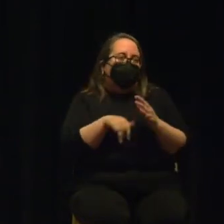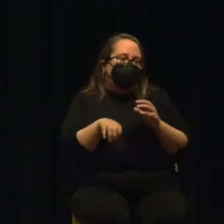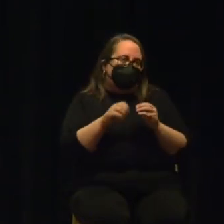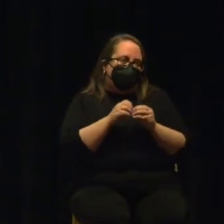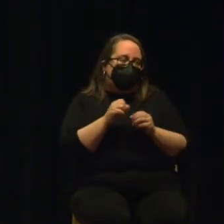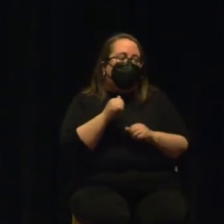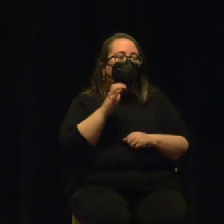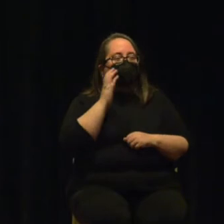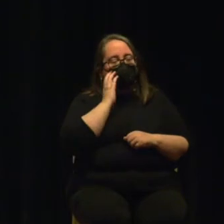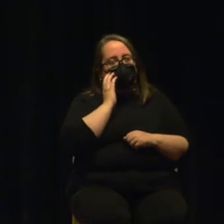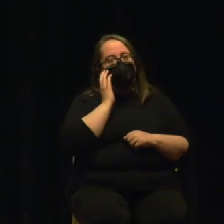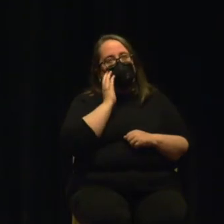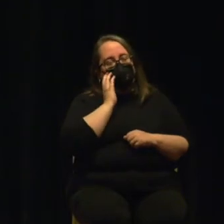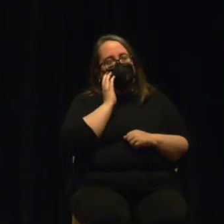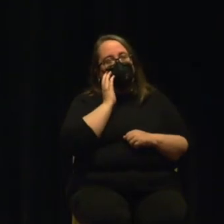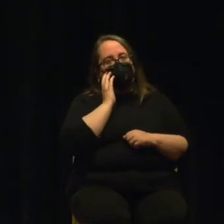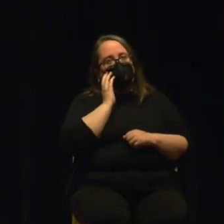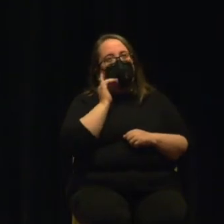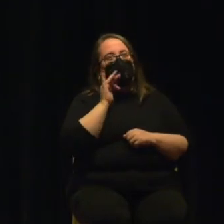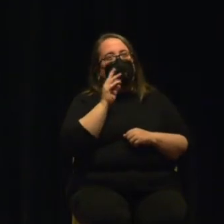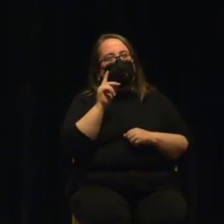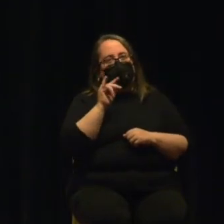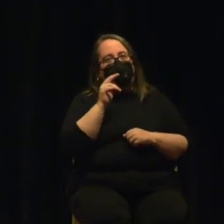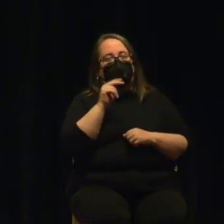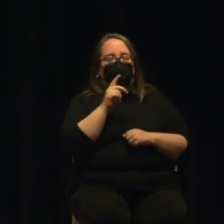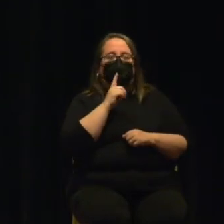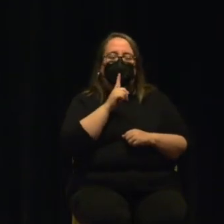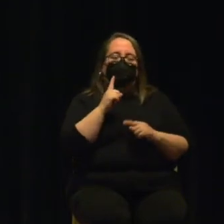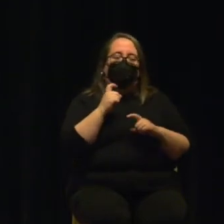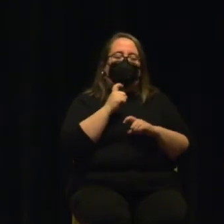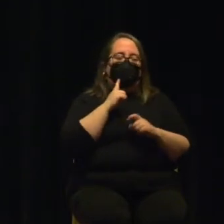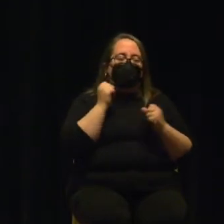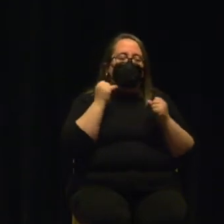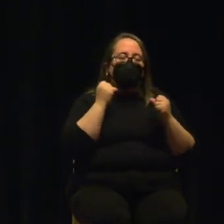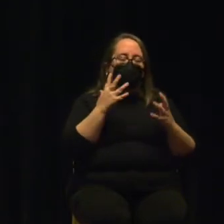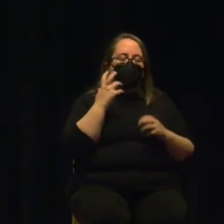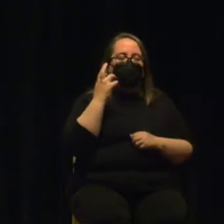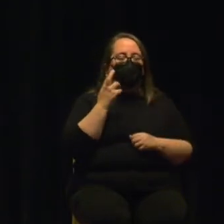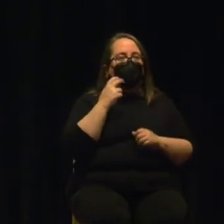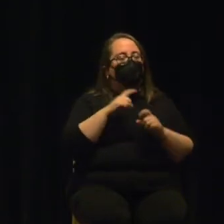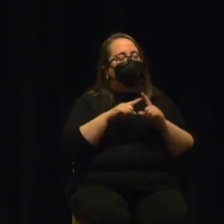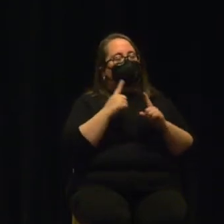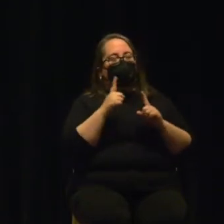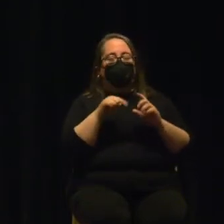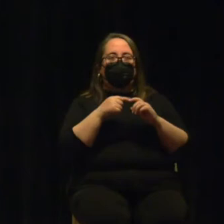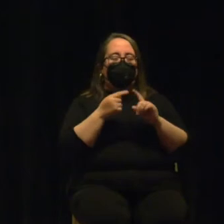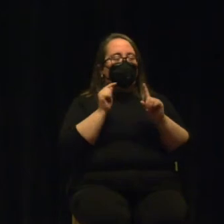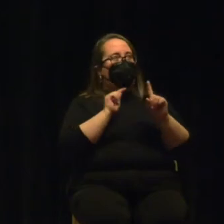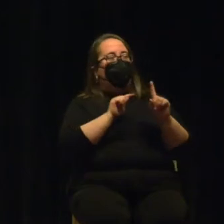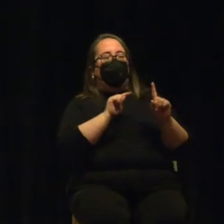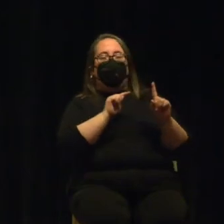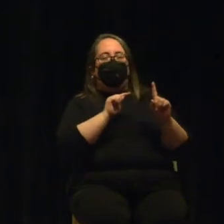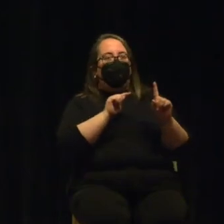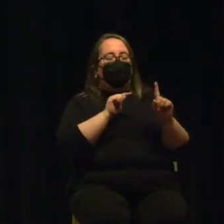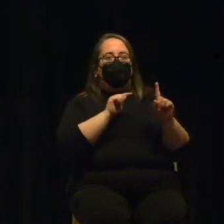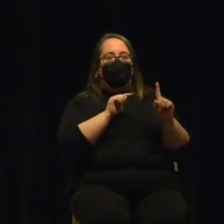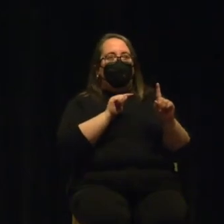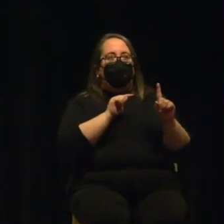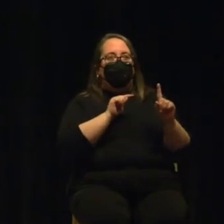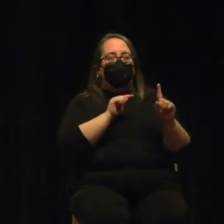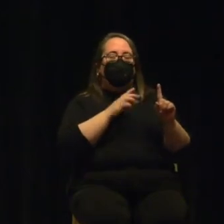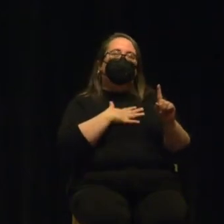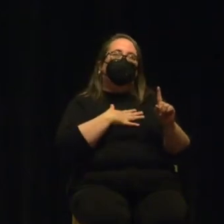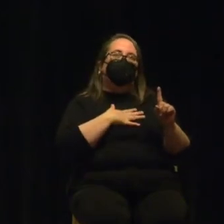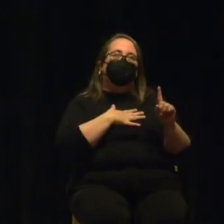And I know that Jack Johnson's a complicated figure for lots of reasons, mm. but there is something about a person.